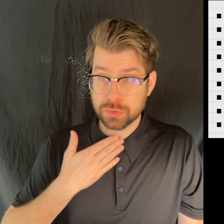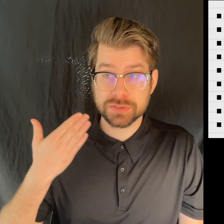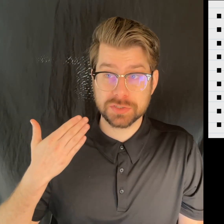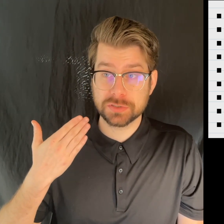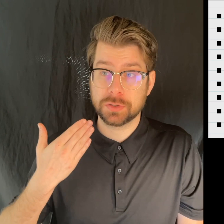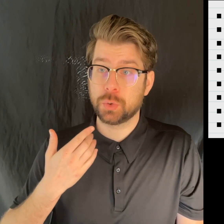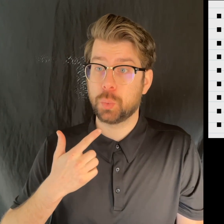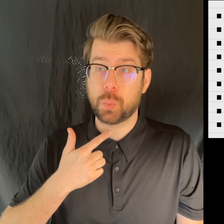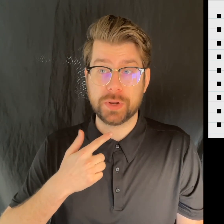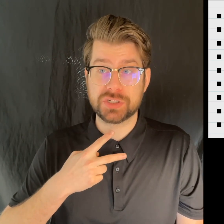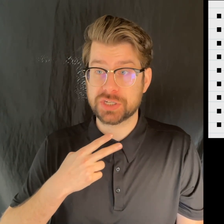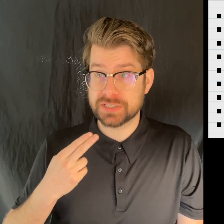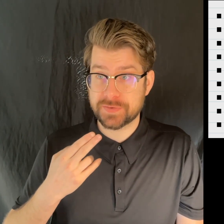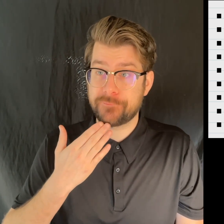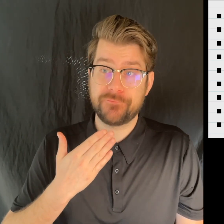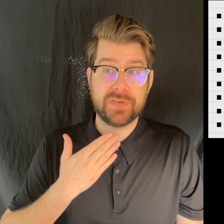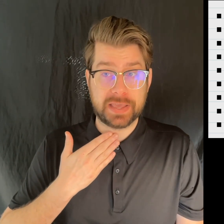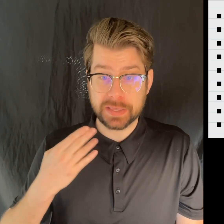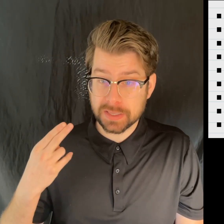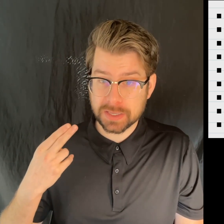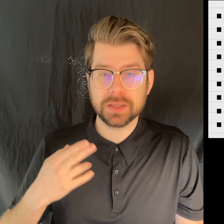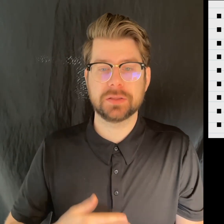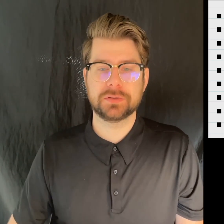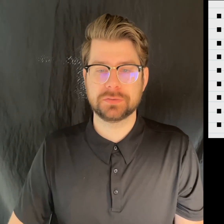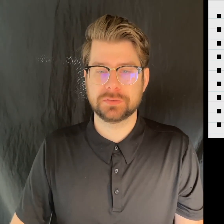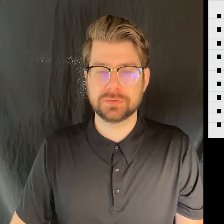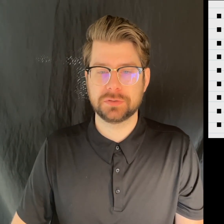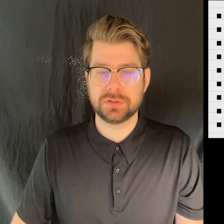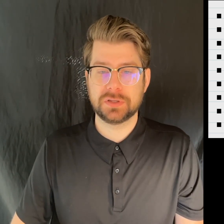zout, which is fake,